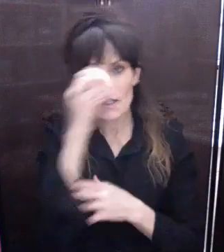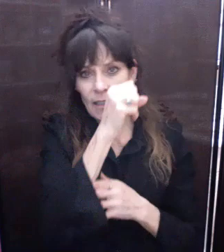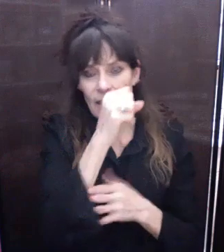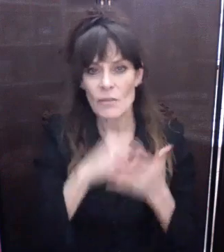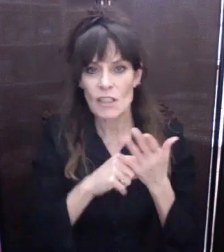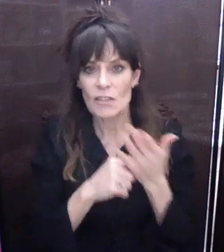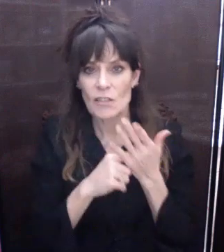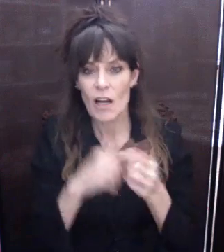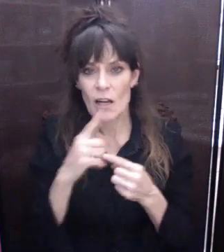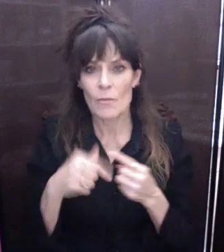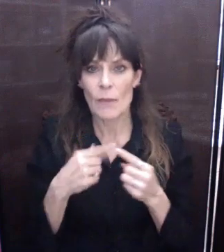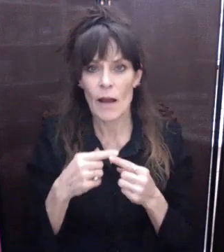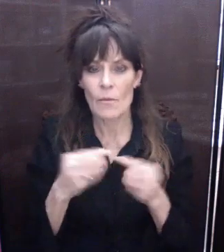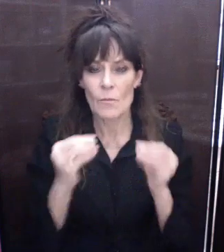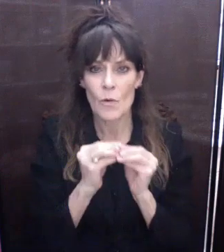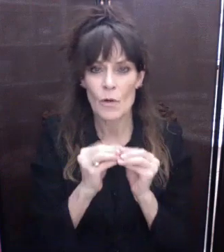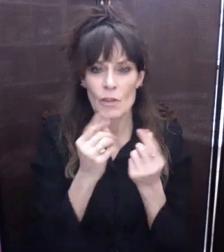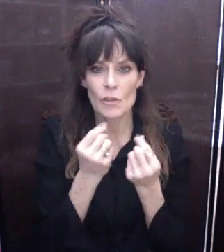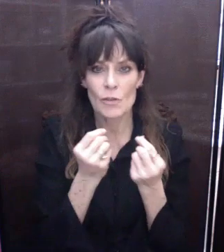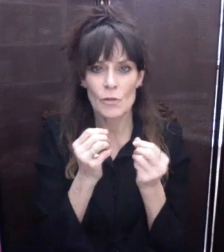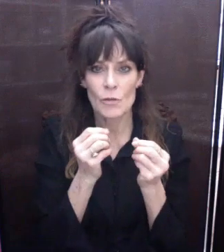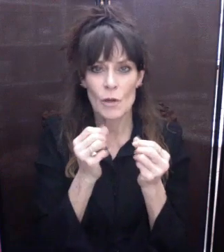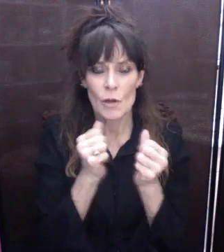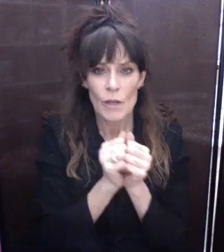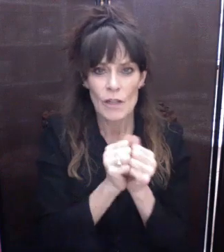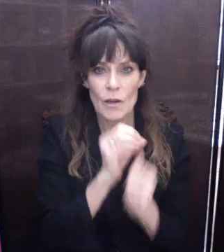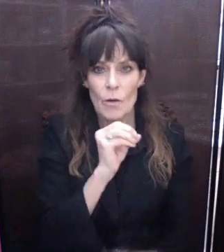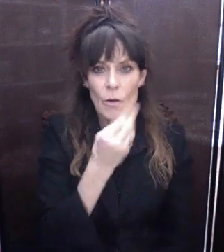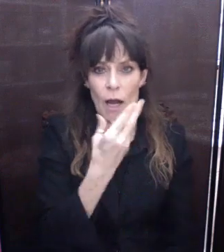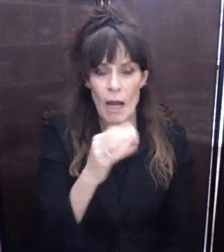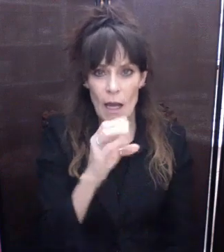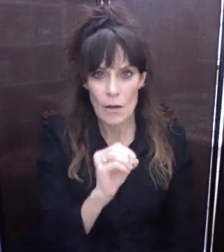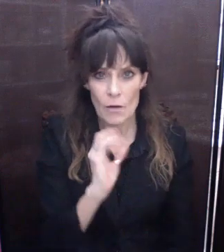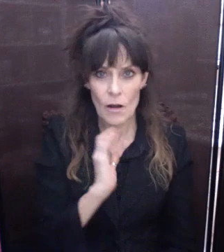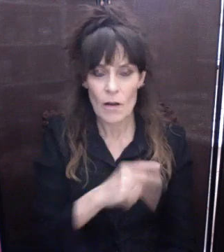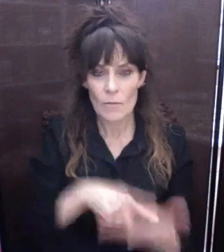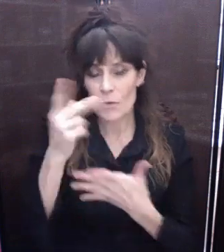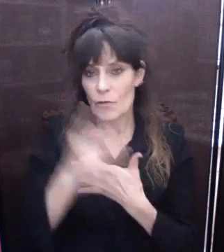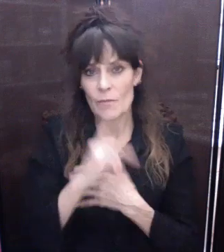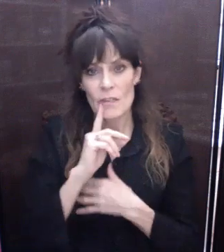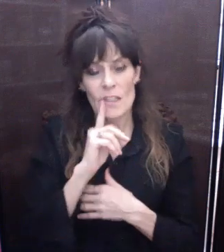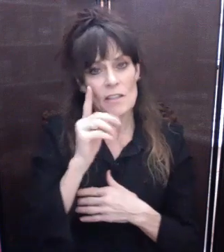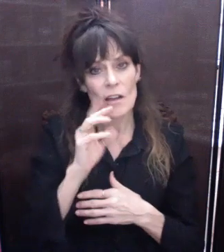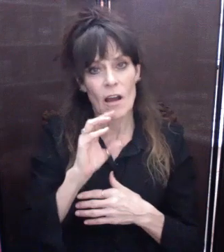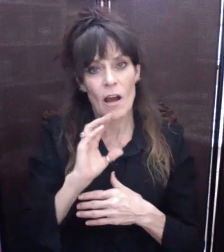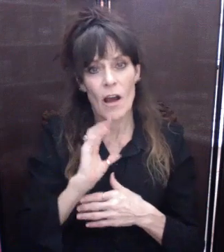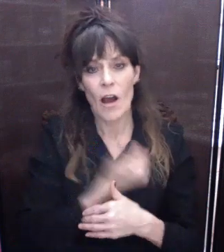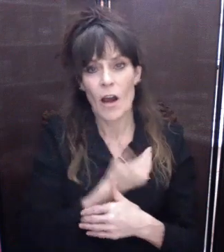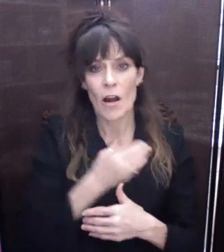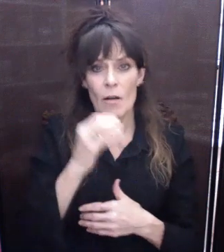has more to do with Ohio, but I don't think it does. I think, our program is our program, and prior to the steps being written down in